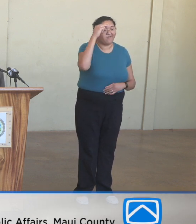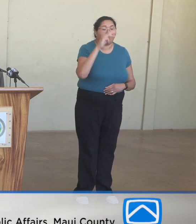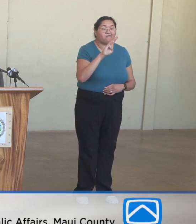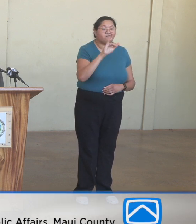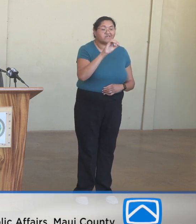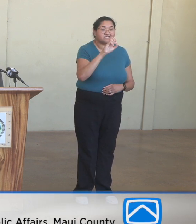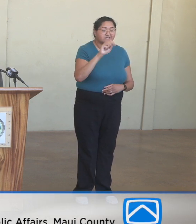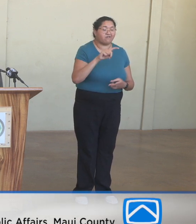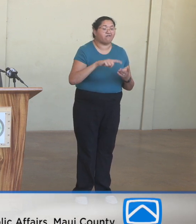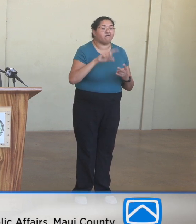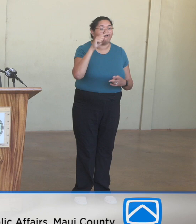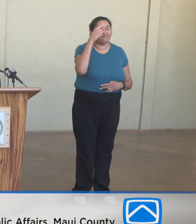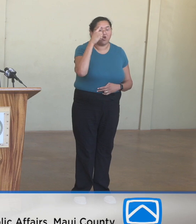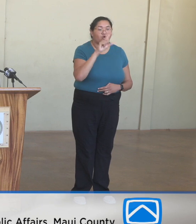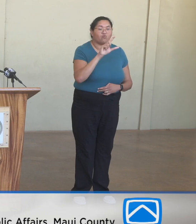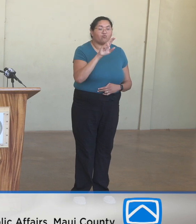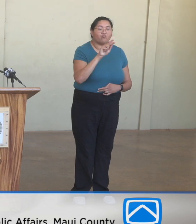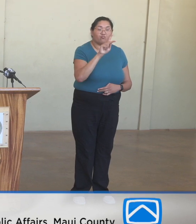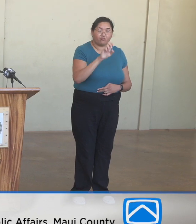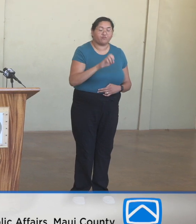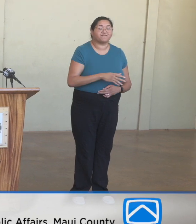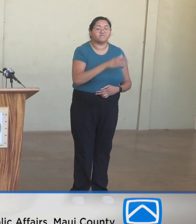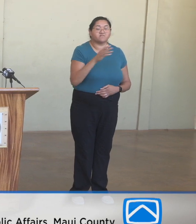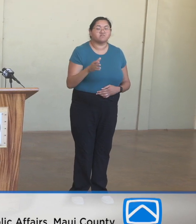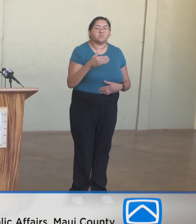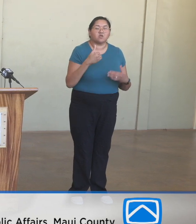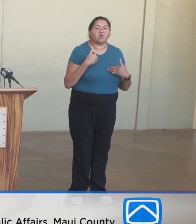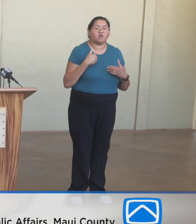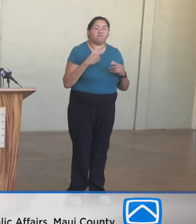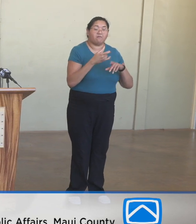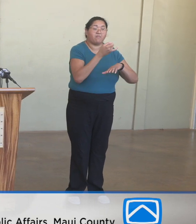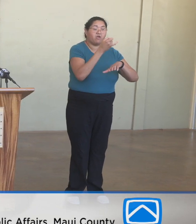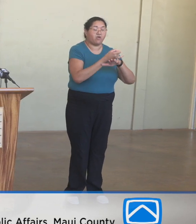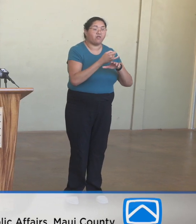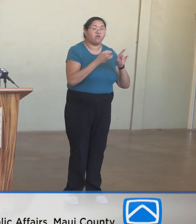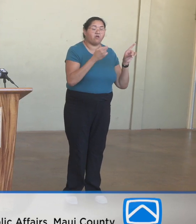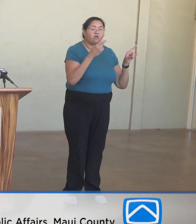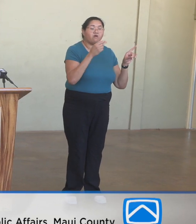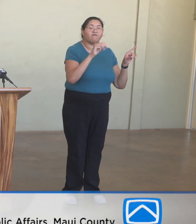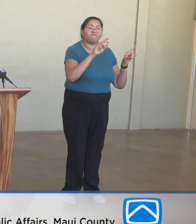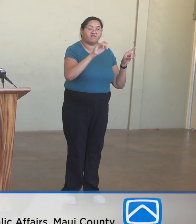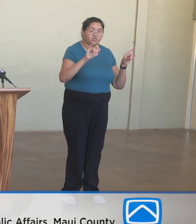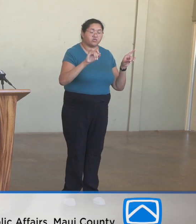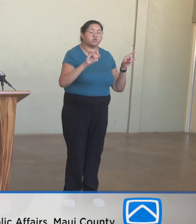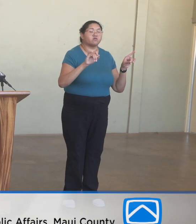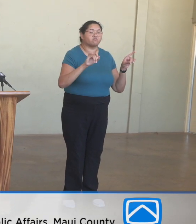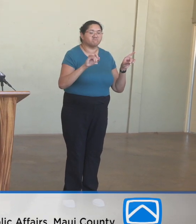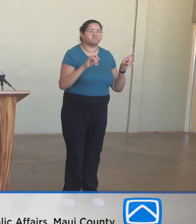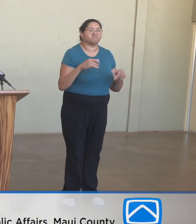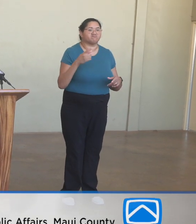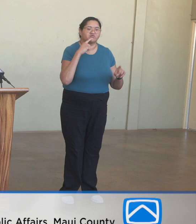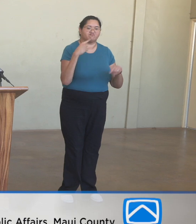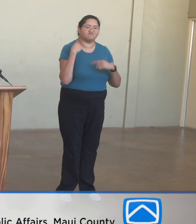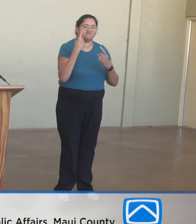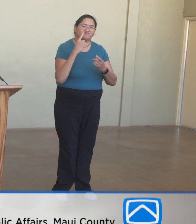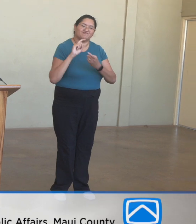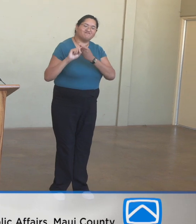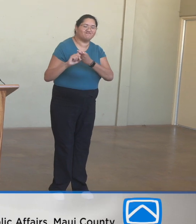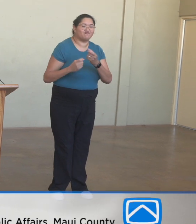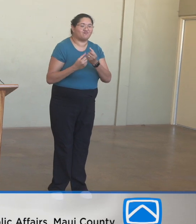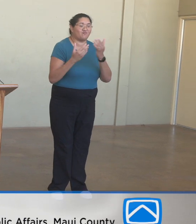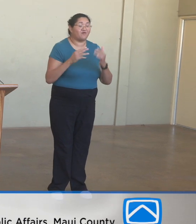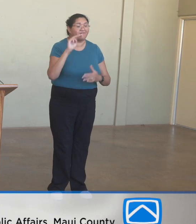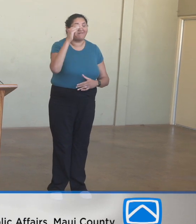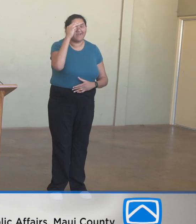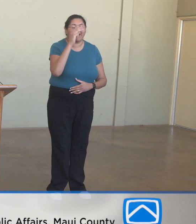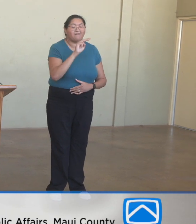have Lieutenant Governor Sylvia Luke. We have from the island of Hawaiʻi, our longtime friend and supporter,